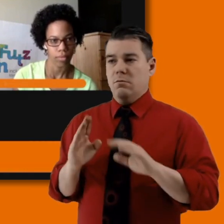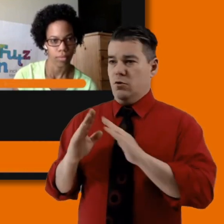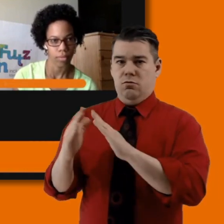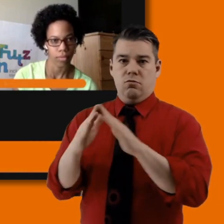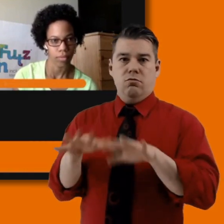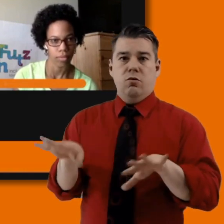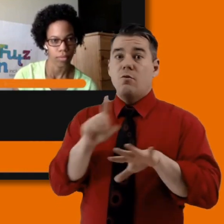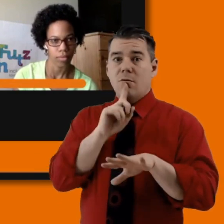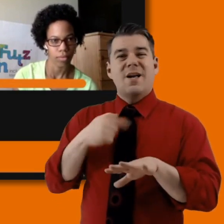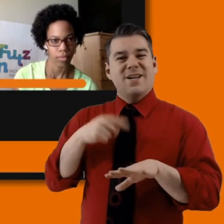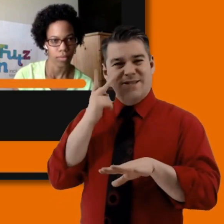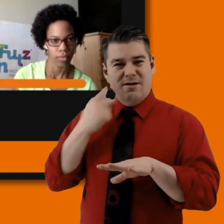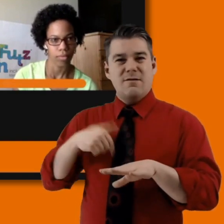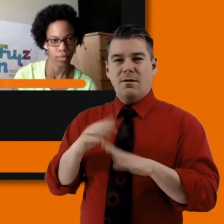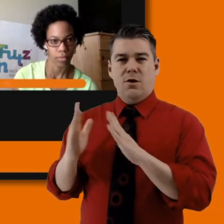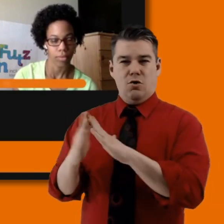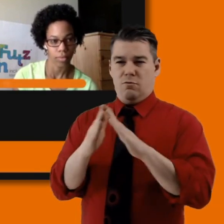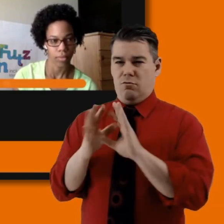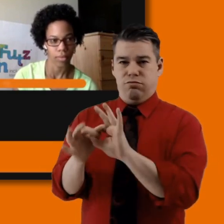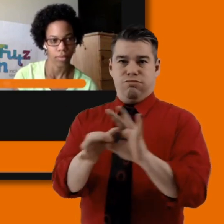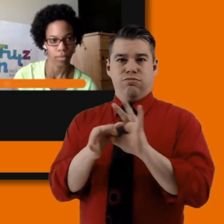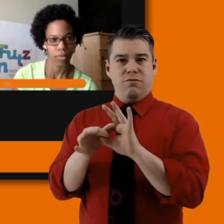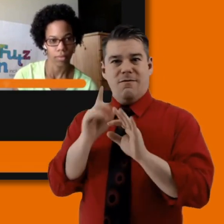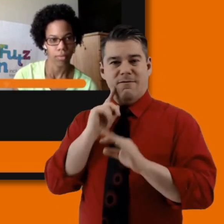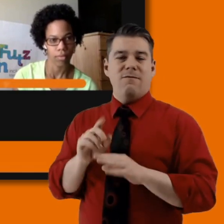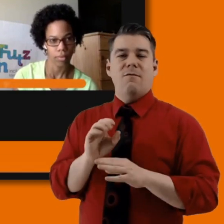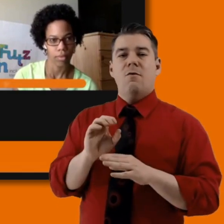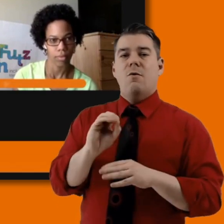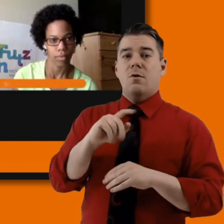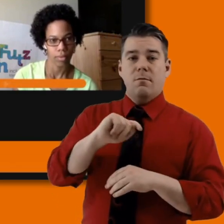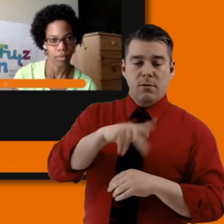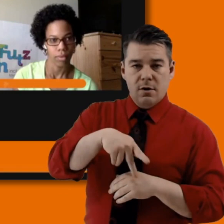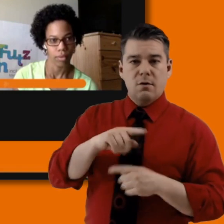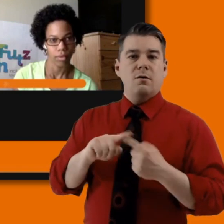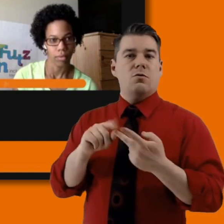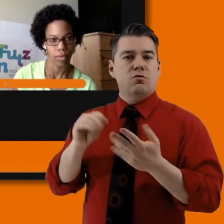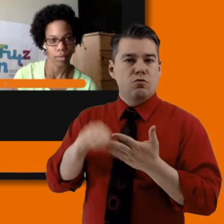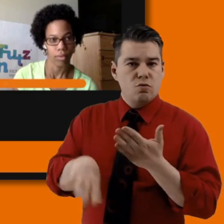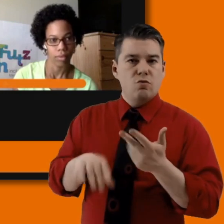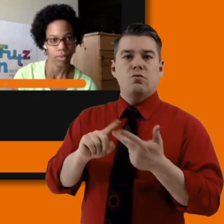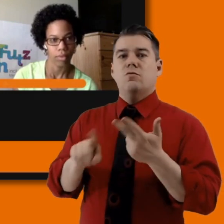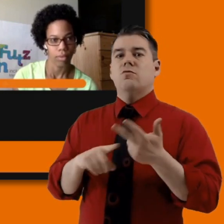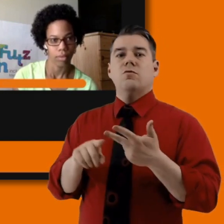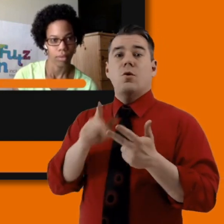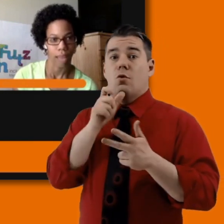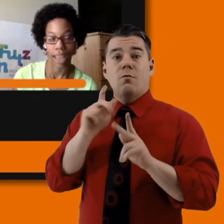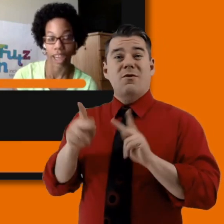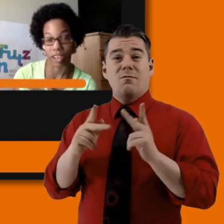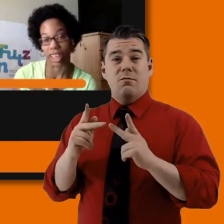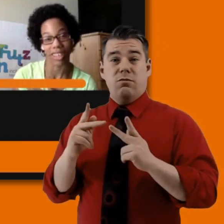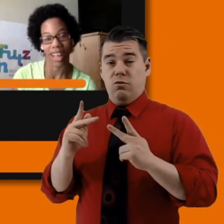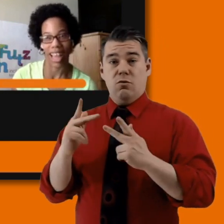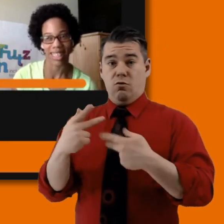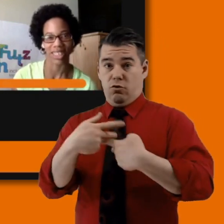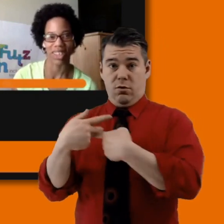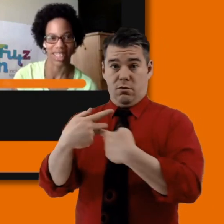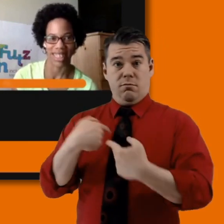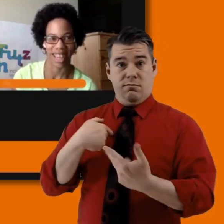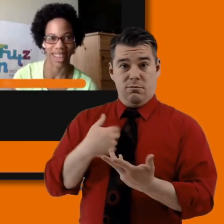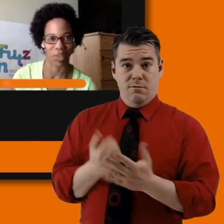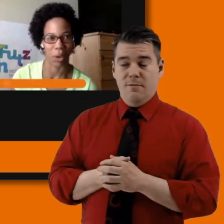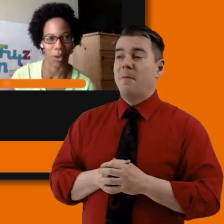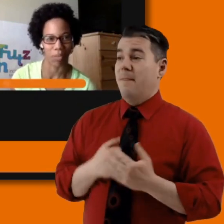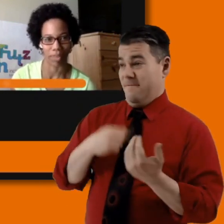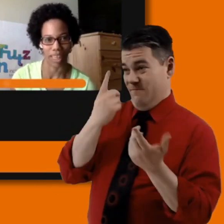see us as a community for practitioners, educators, students, and even the care recipients. I agree. I see you